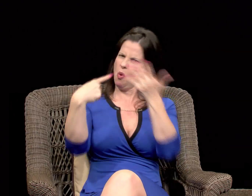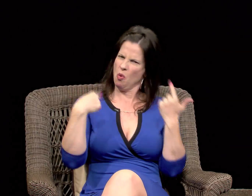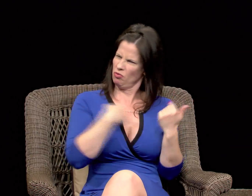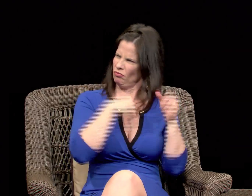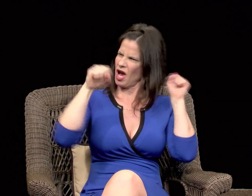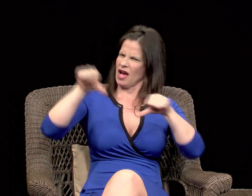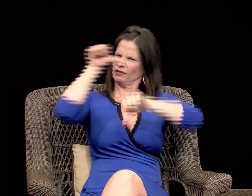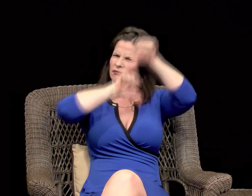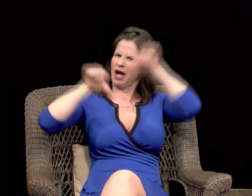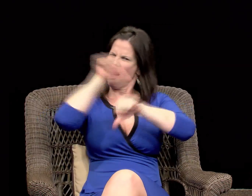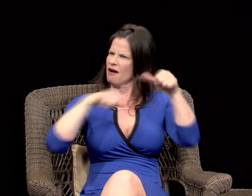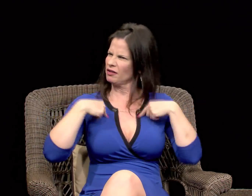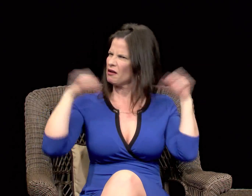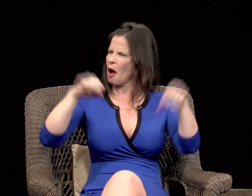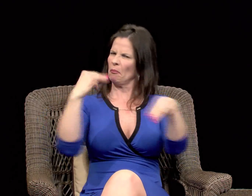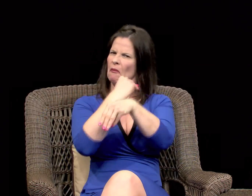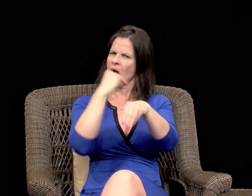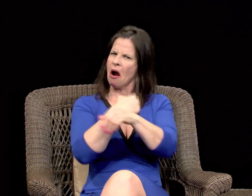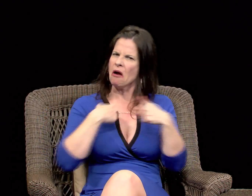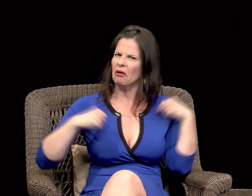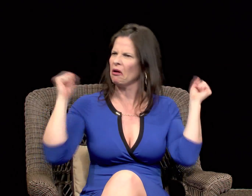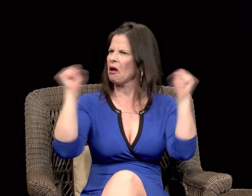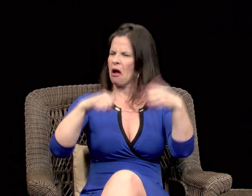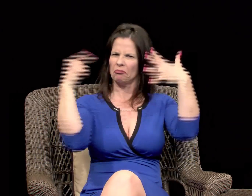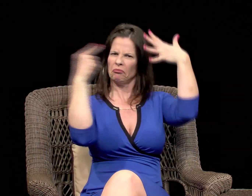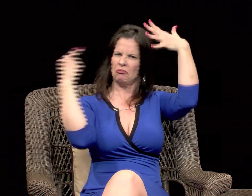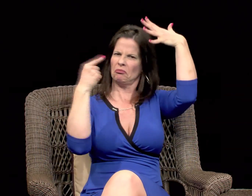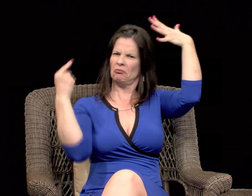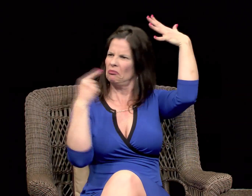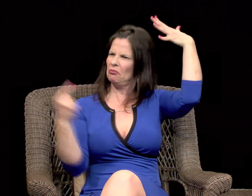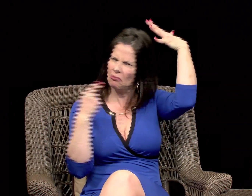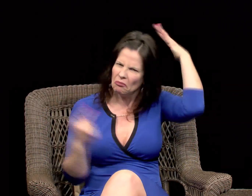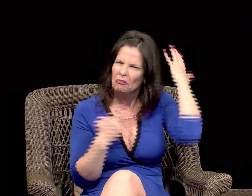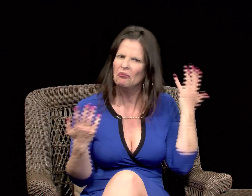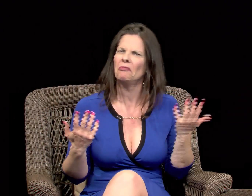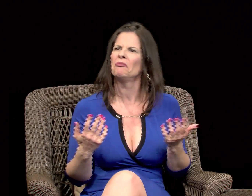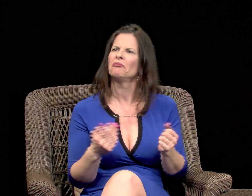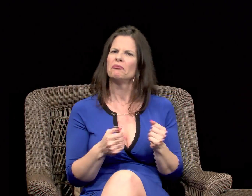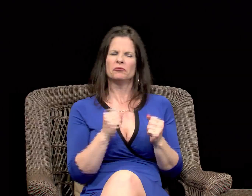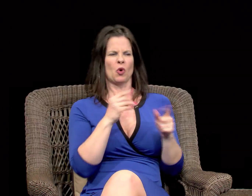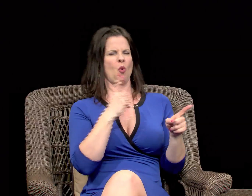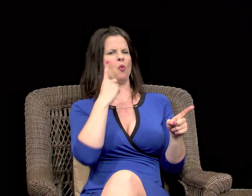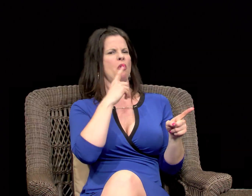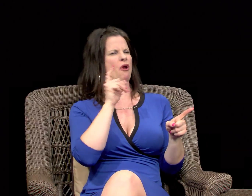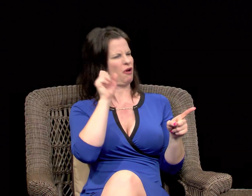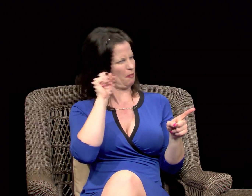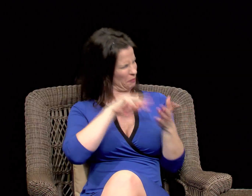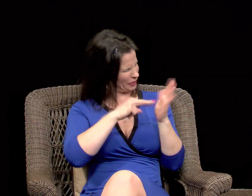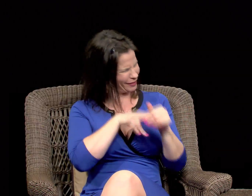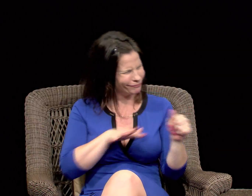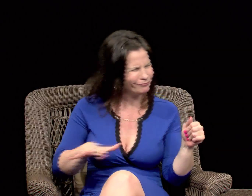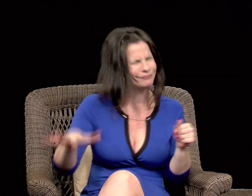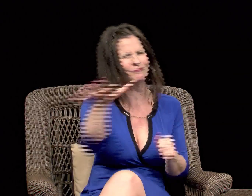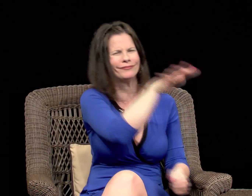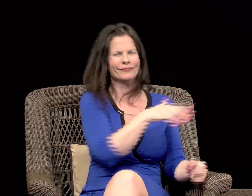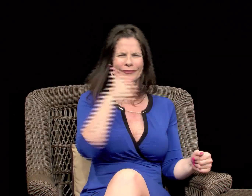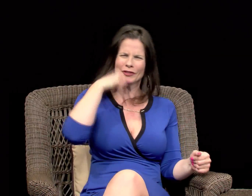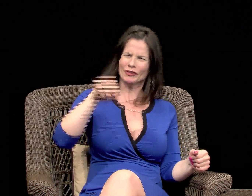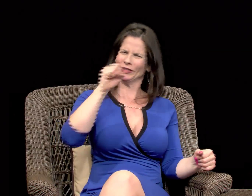more women that to show that women can do science and math and